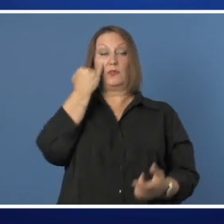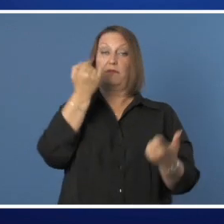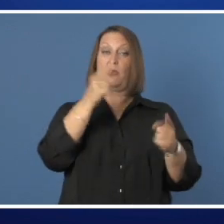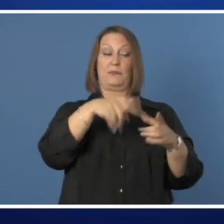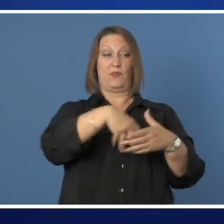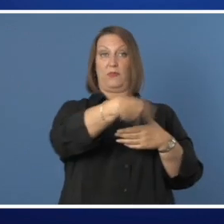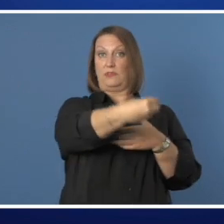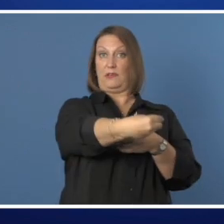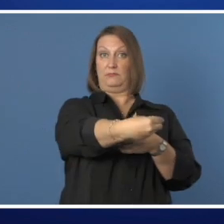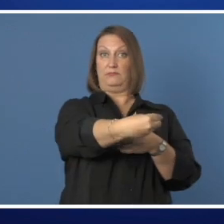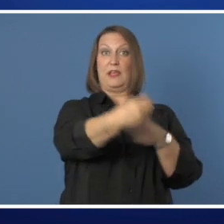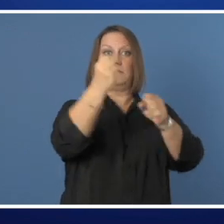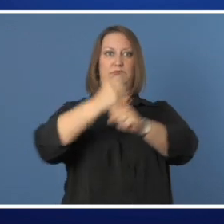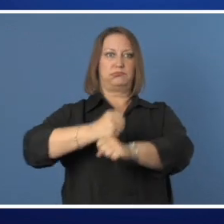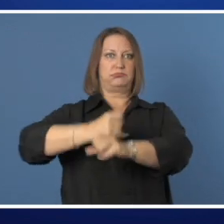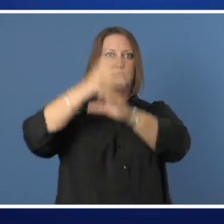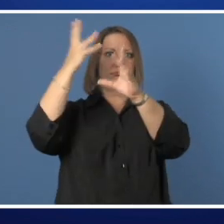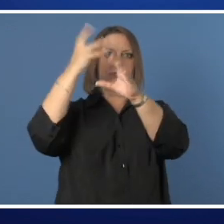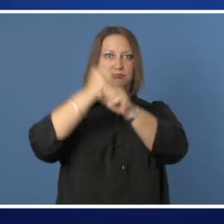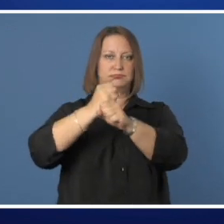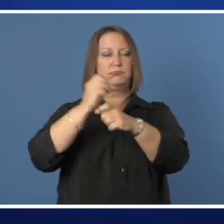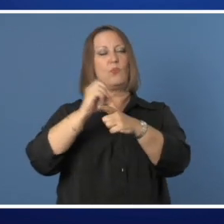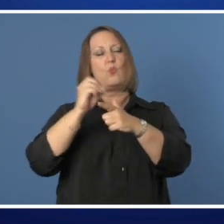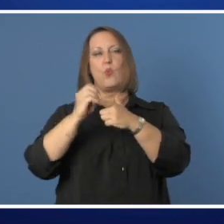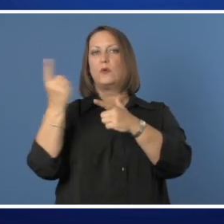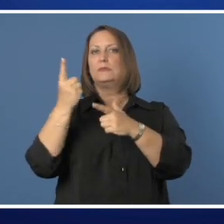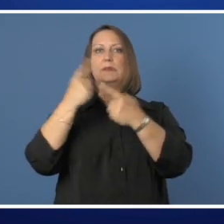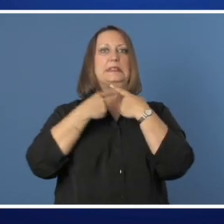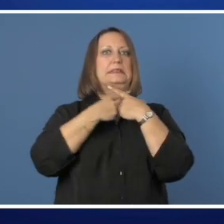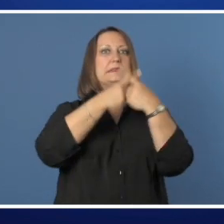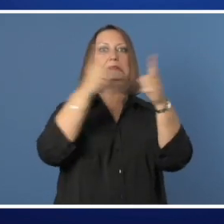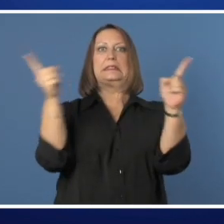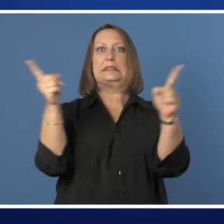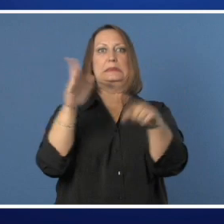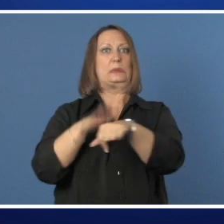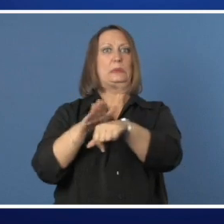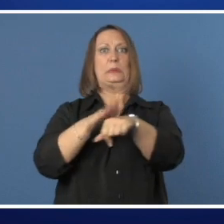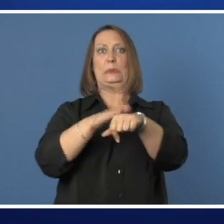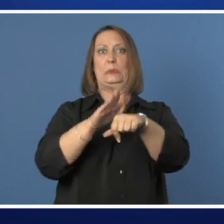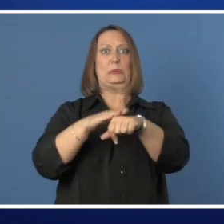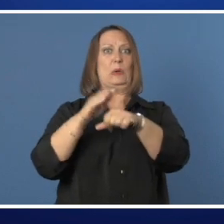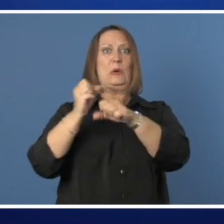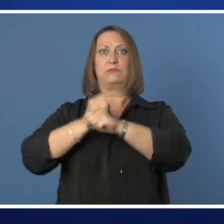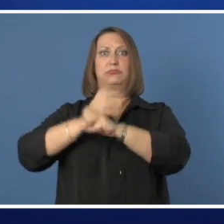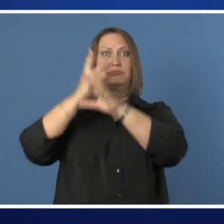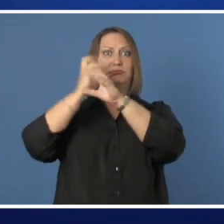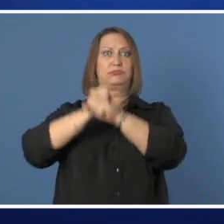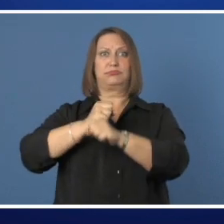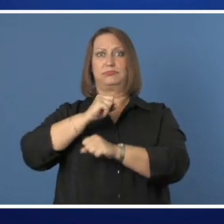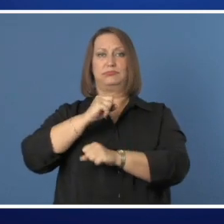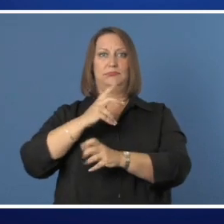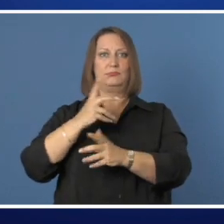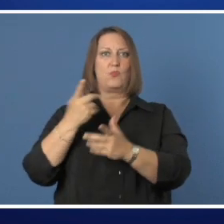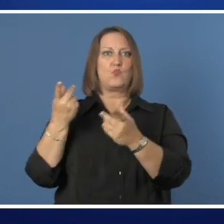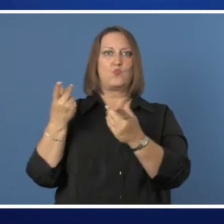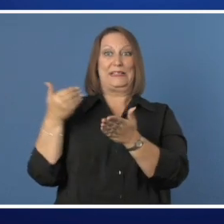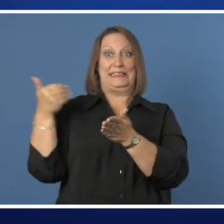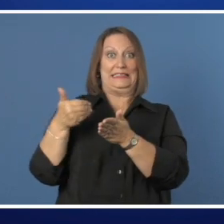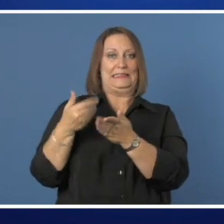If you are outside and there is an explosion or authorities warn of a radiation release nearby,